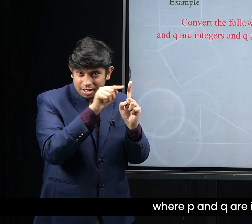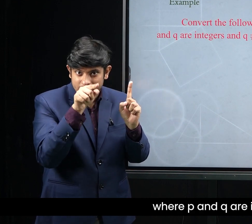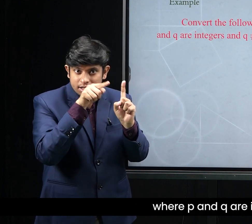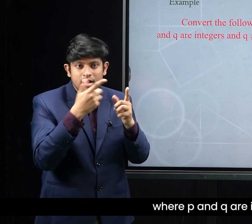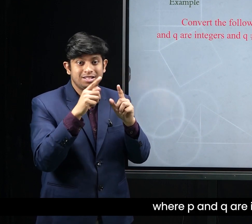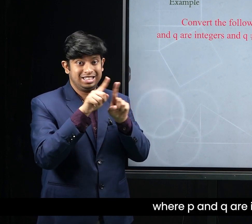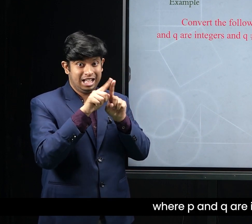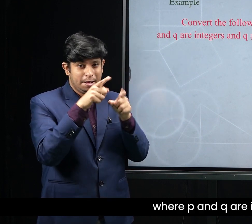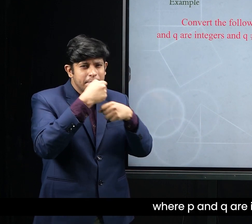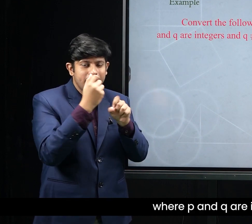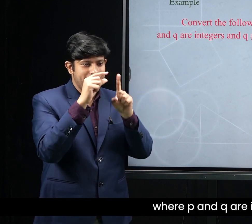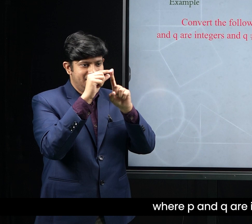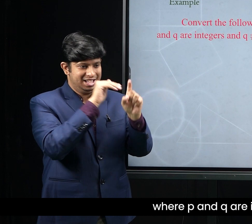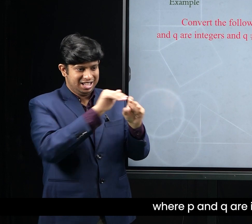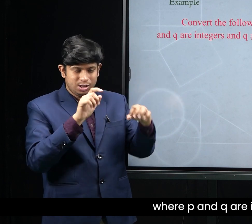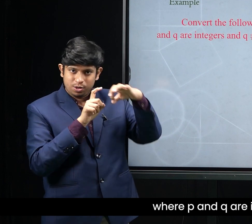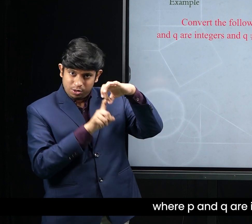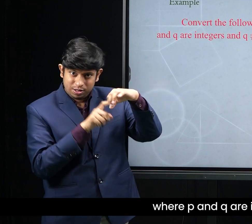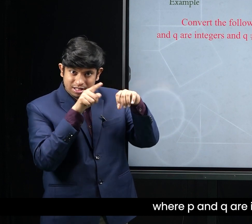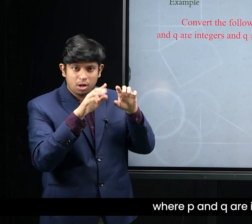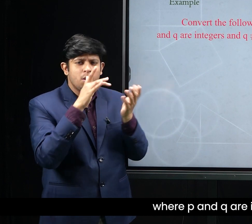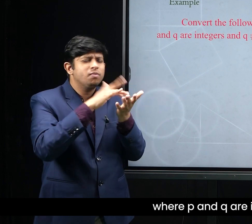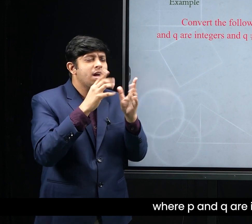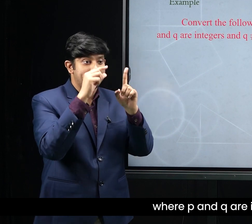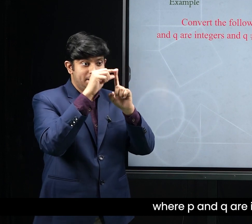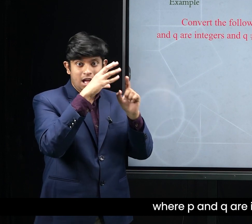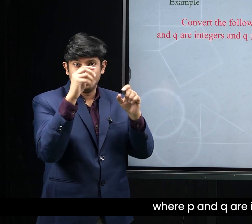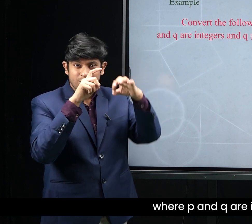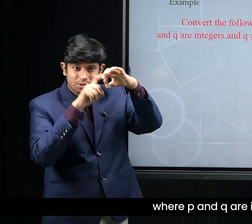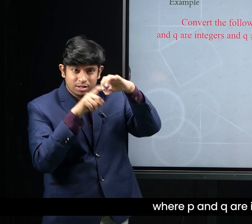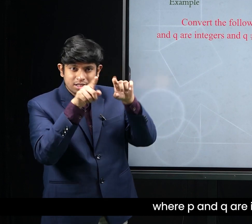where p and q are integers and q not equal to 0.